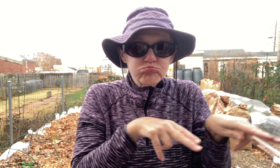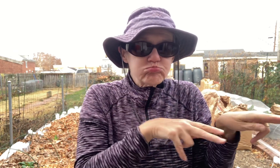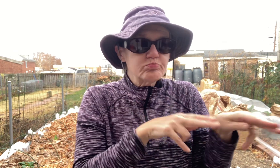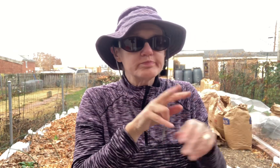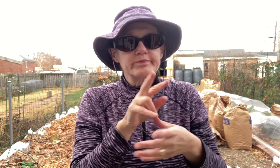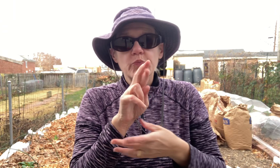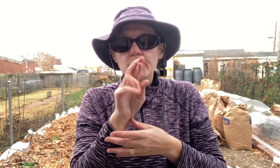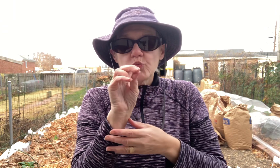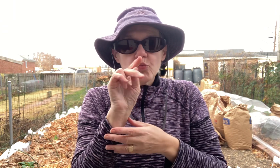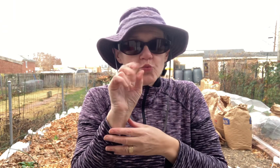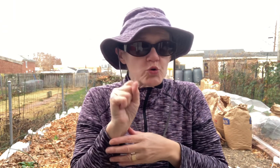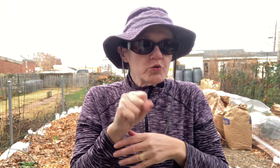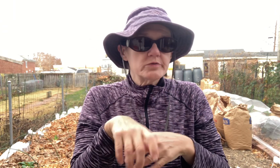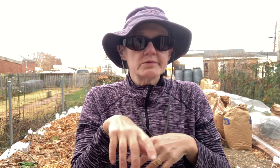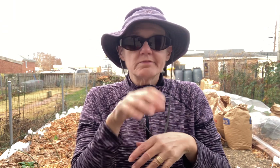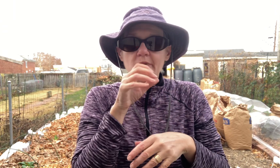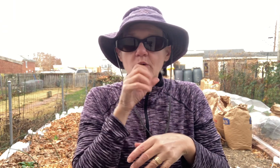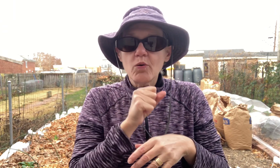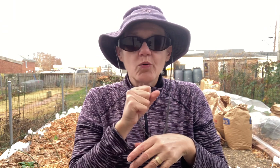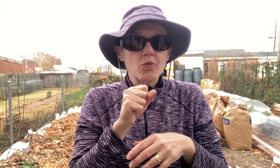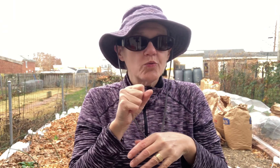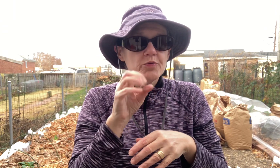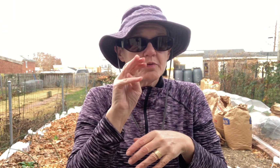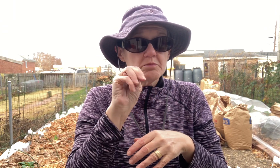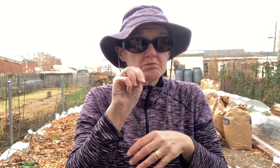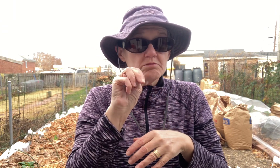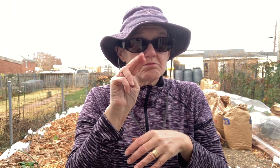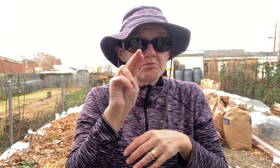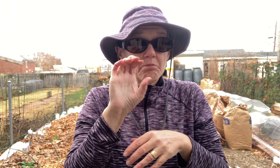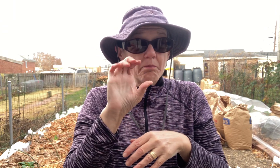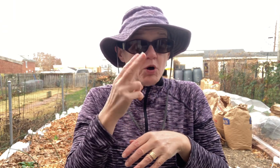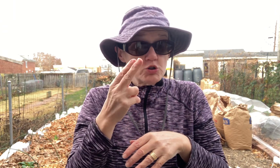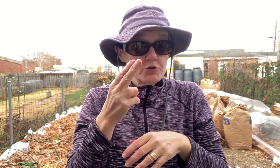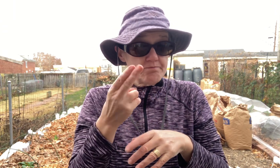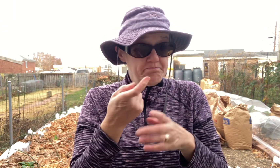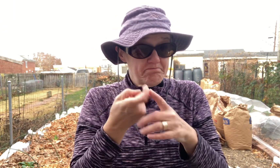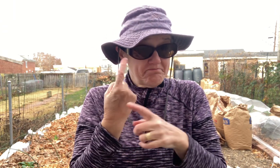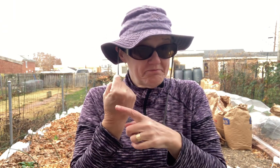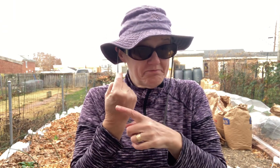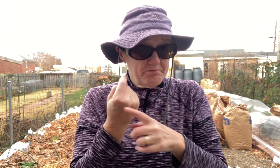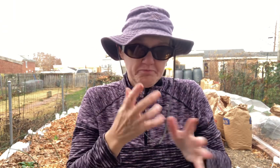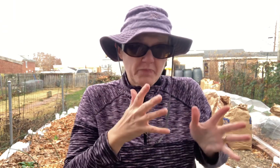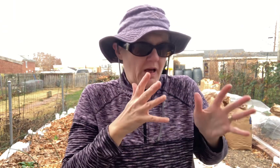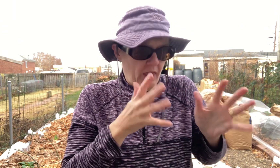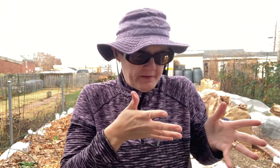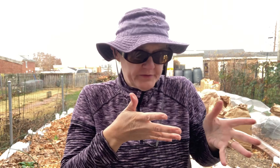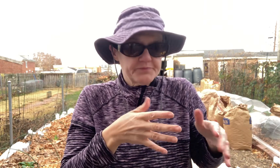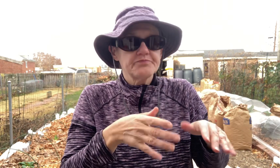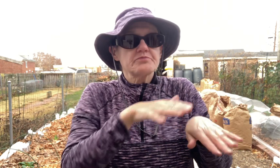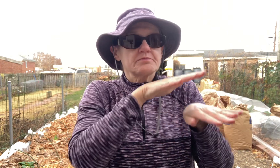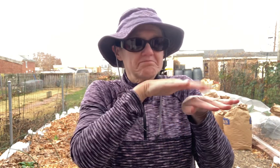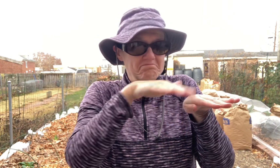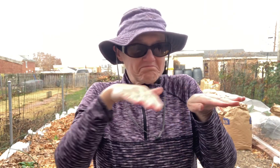plants, roots, weeds, the old mulch. I just leave that underneath the cardboard.